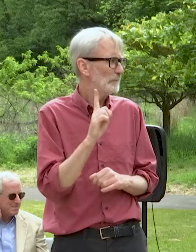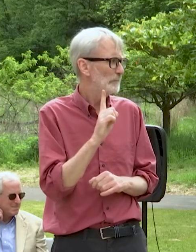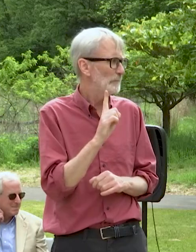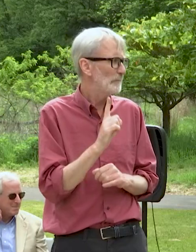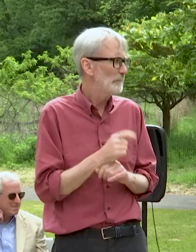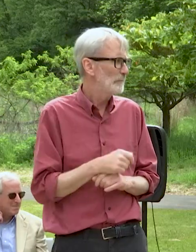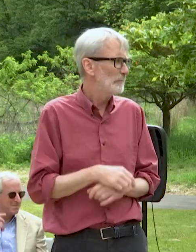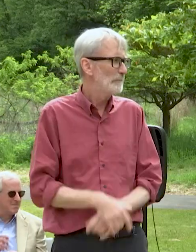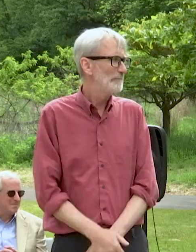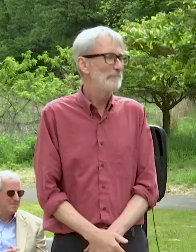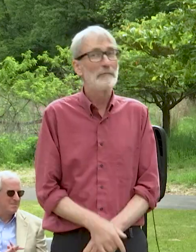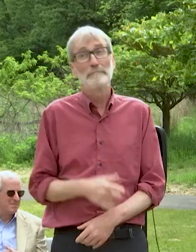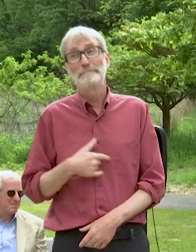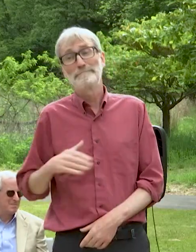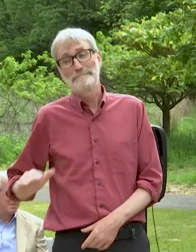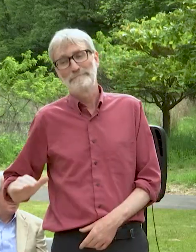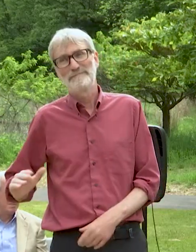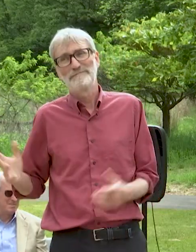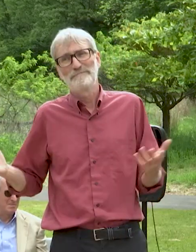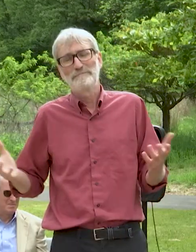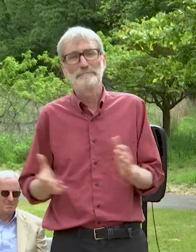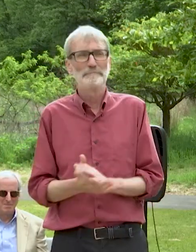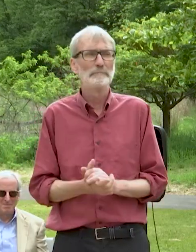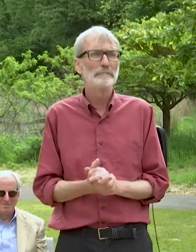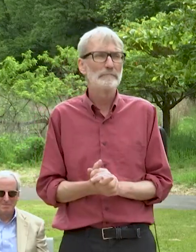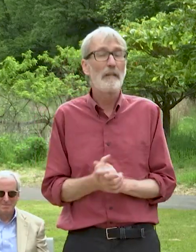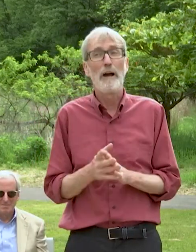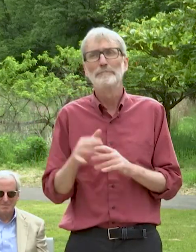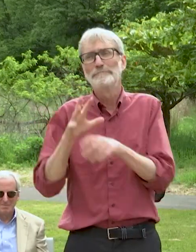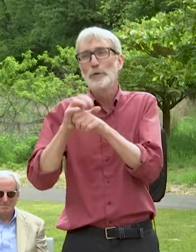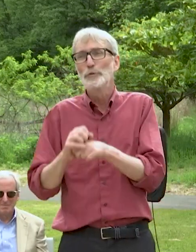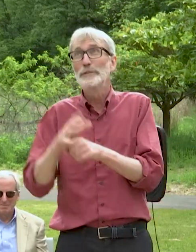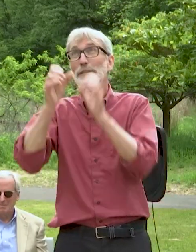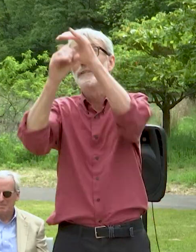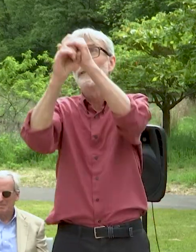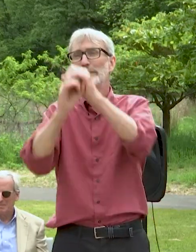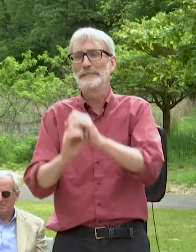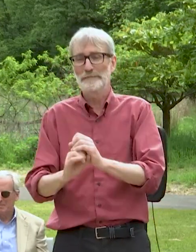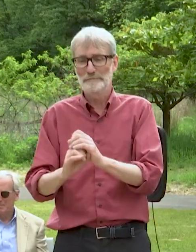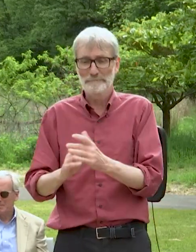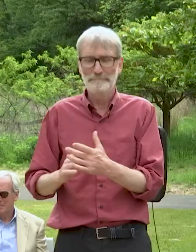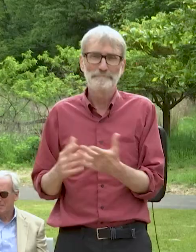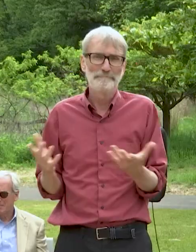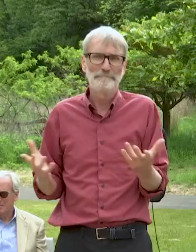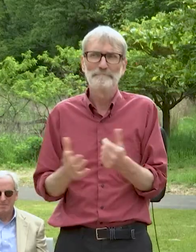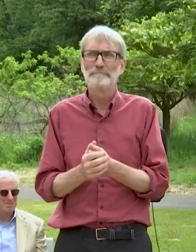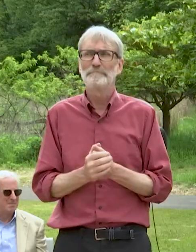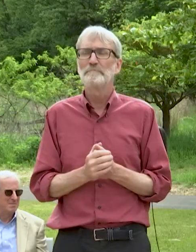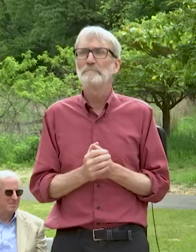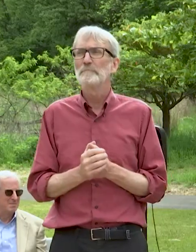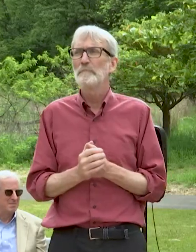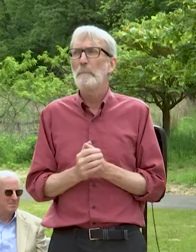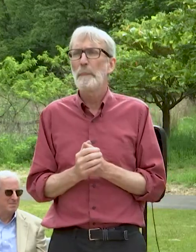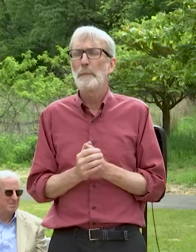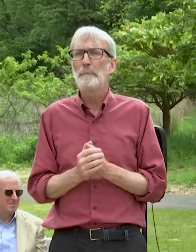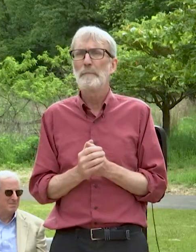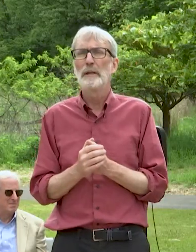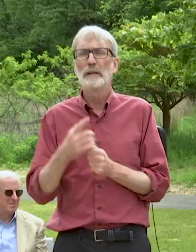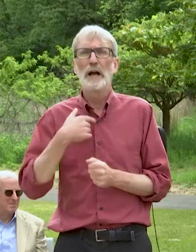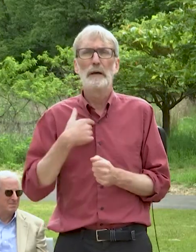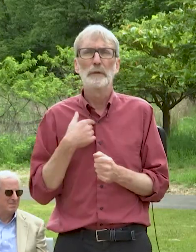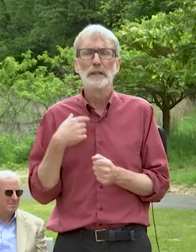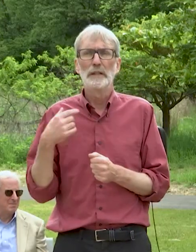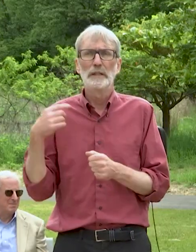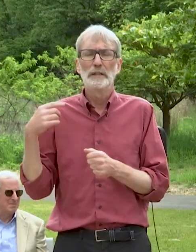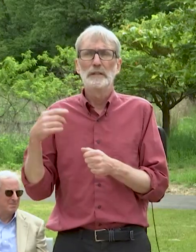All right, thank you. I'm short, so I'm used to lowering the mic here. So I am here as chair